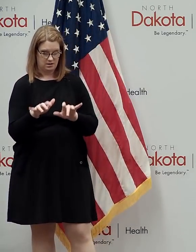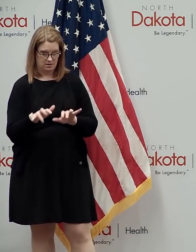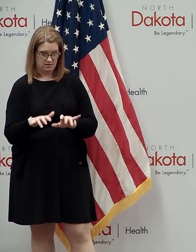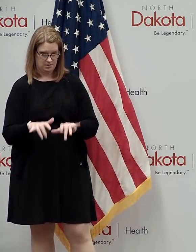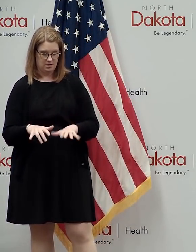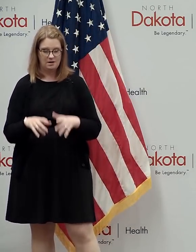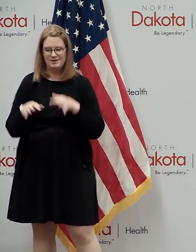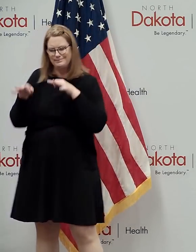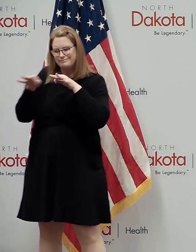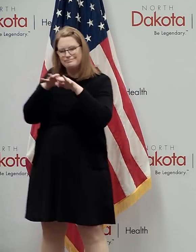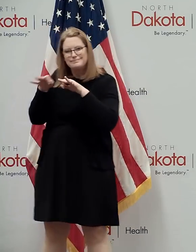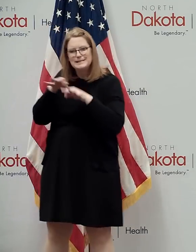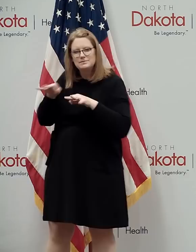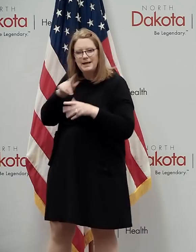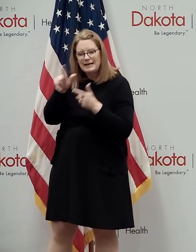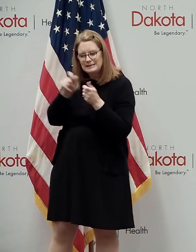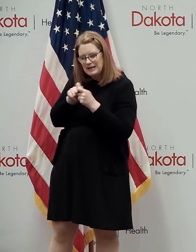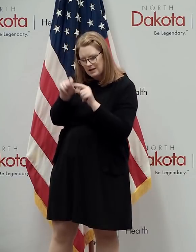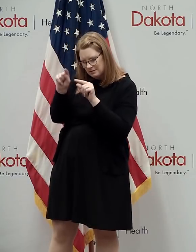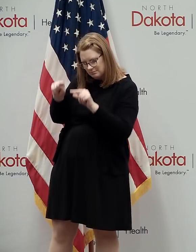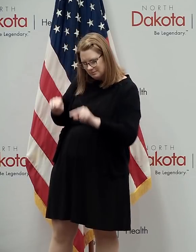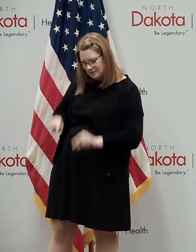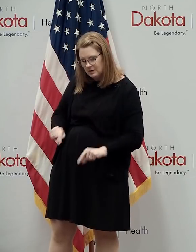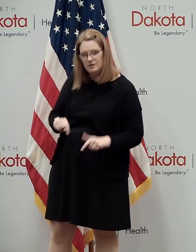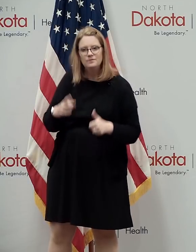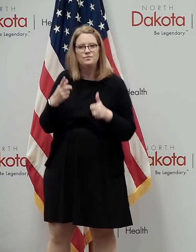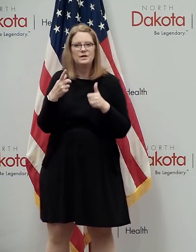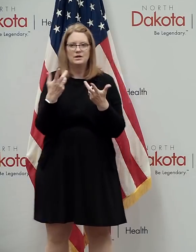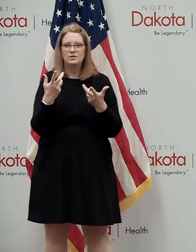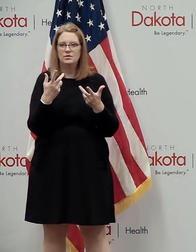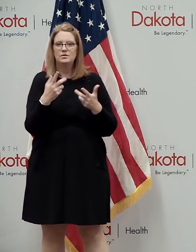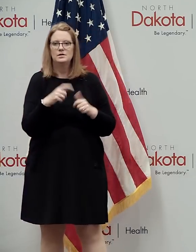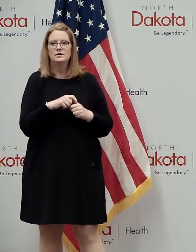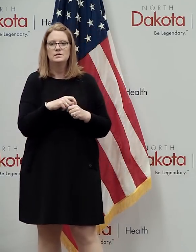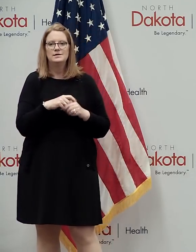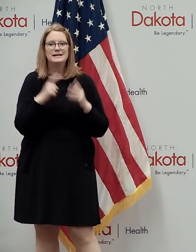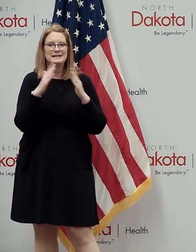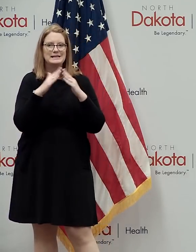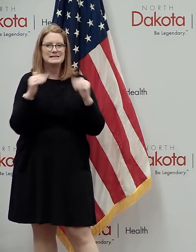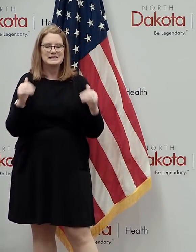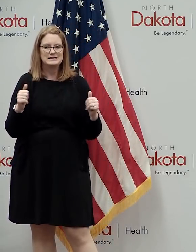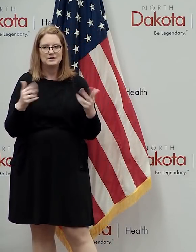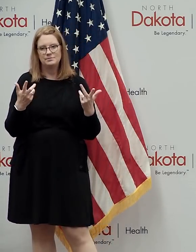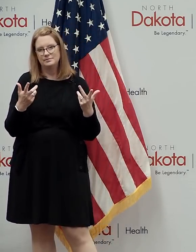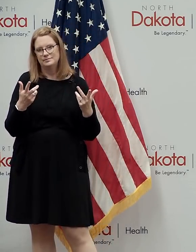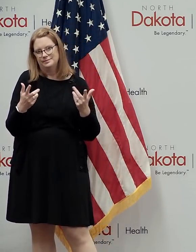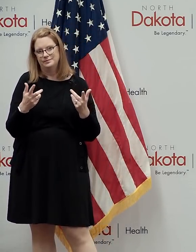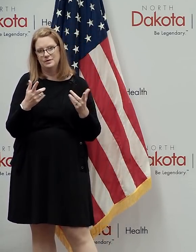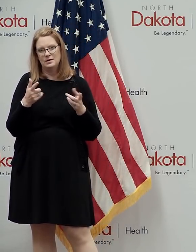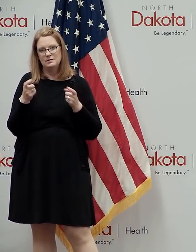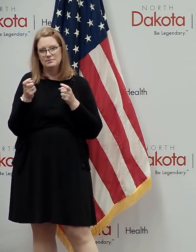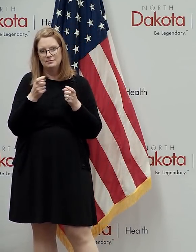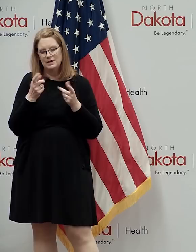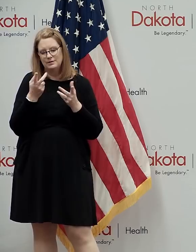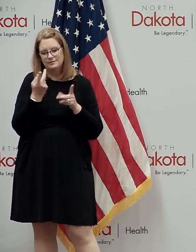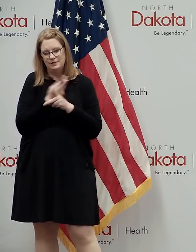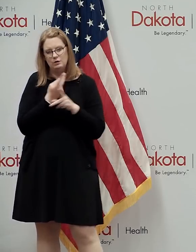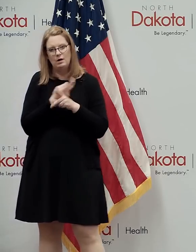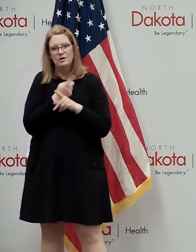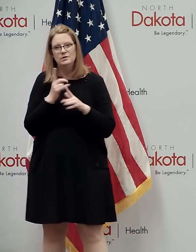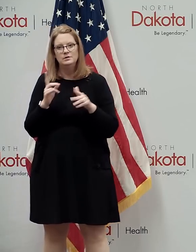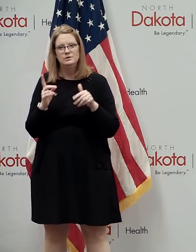apply. Again, it is first come, first serve, and so the system is going to manage who gets in first. We're going to